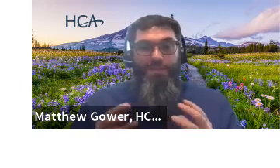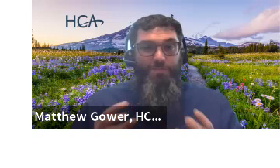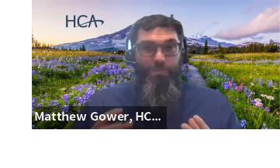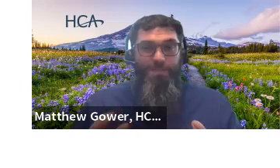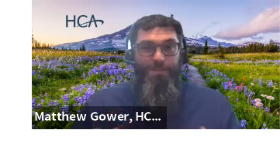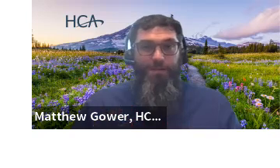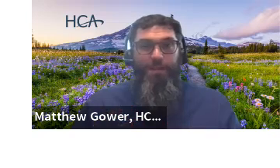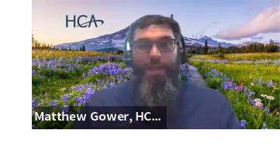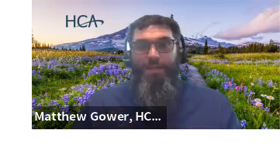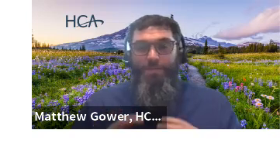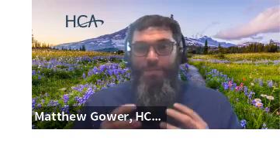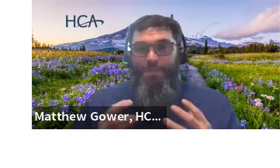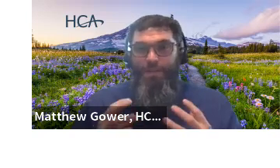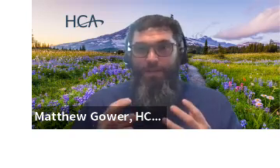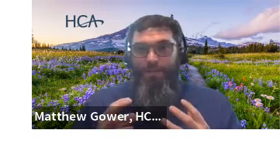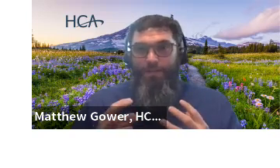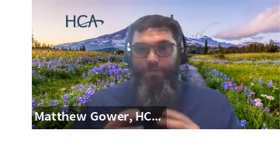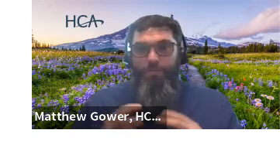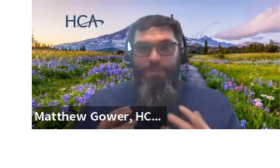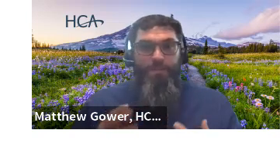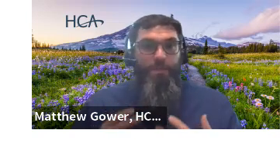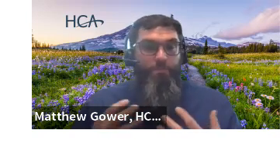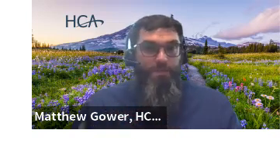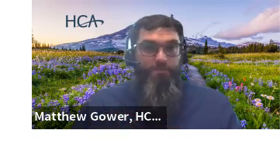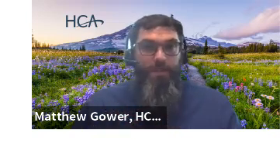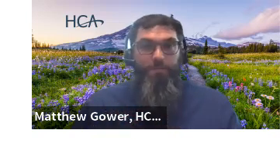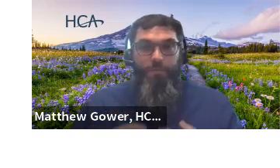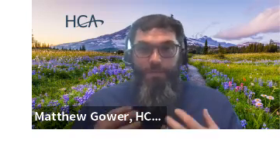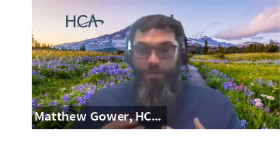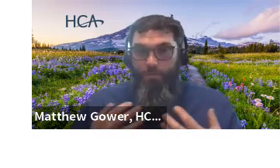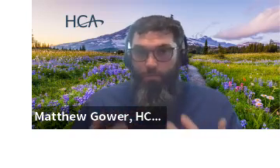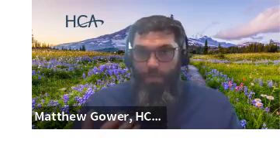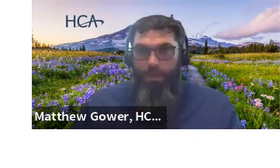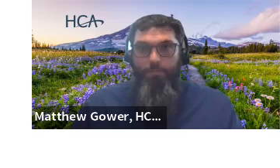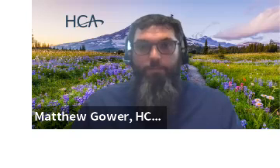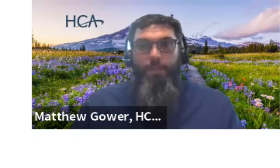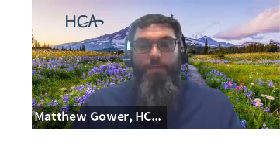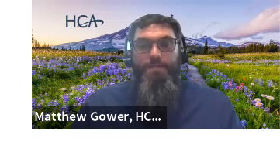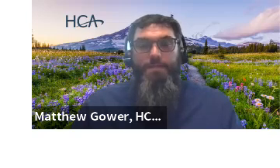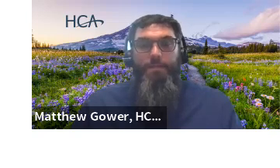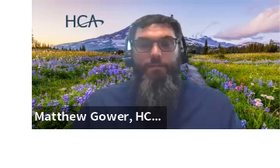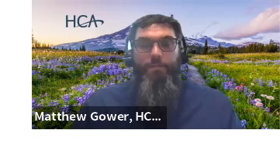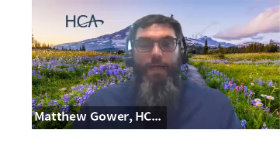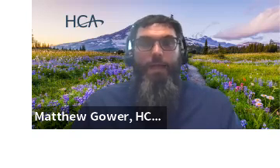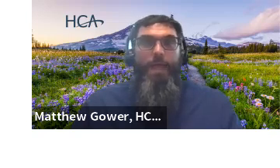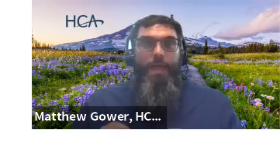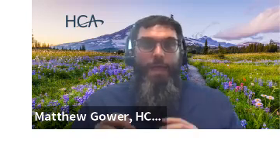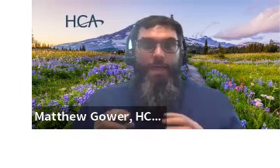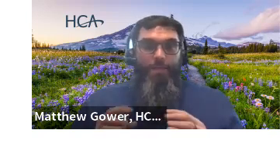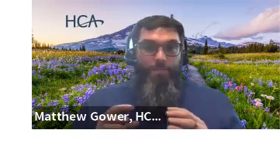until really the True Blood started. That's when we started having, our True Blood settlement was in effect, and we started analyzing the data through